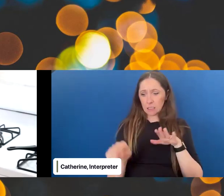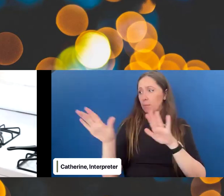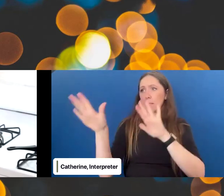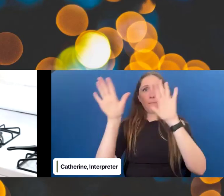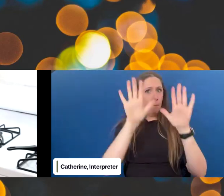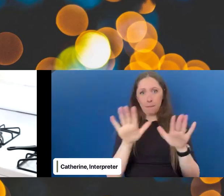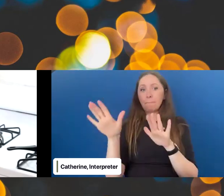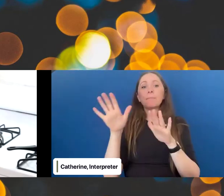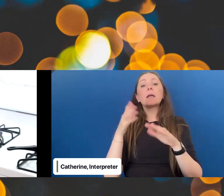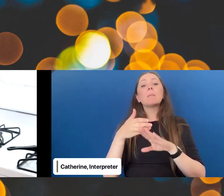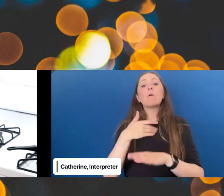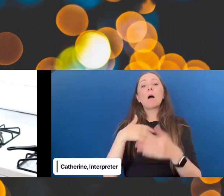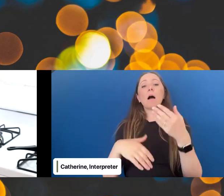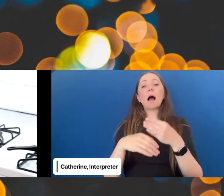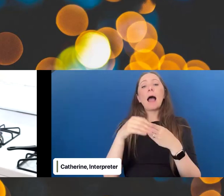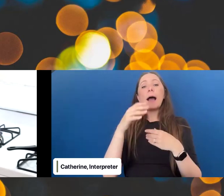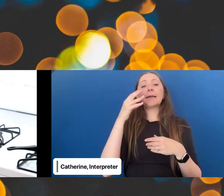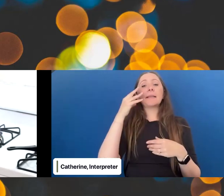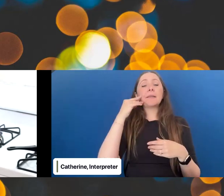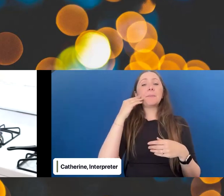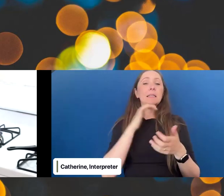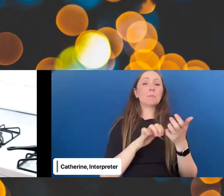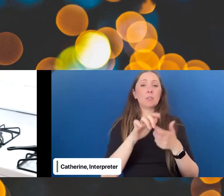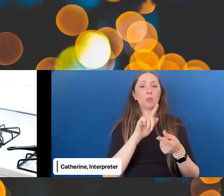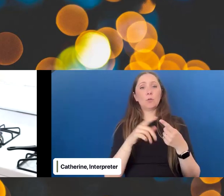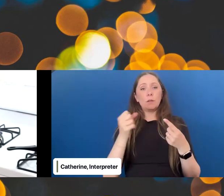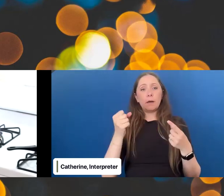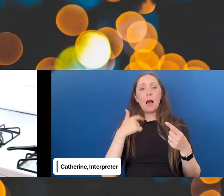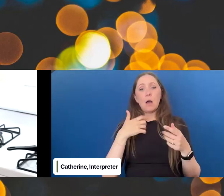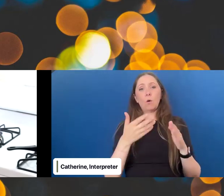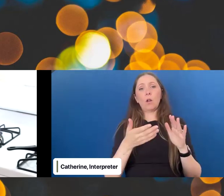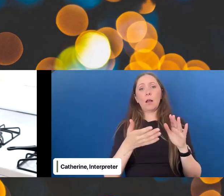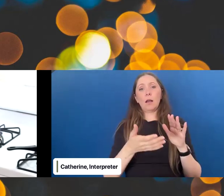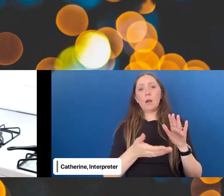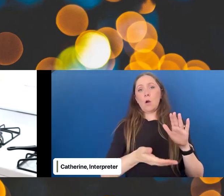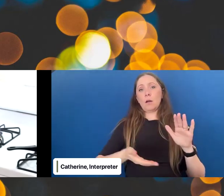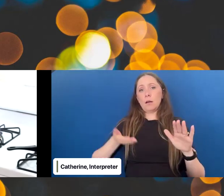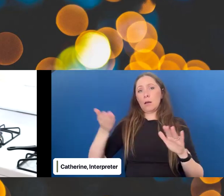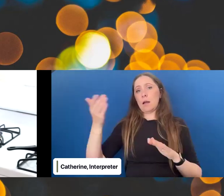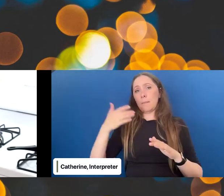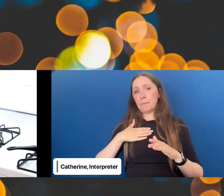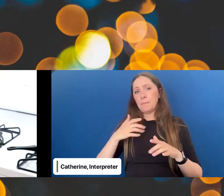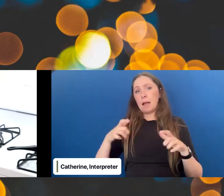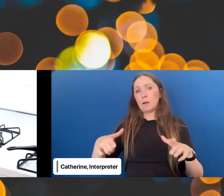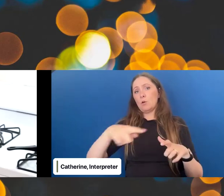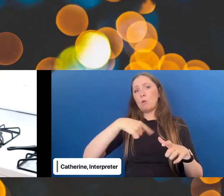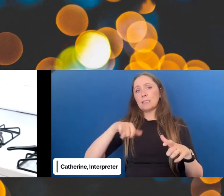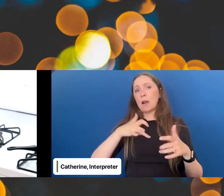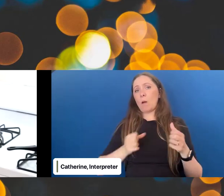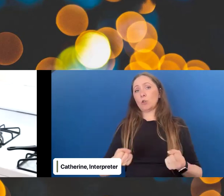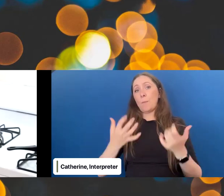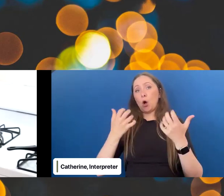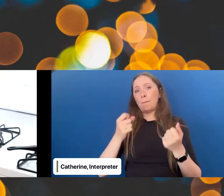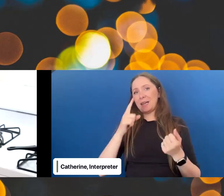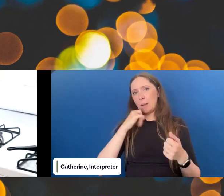Before I add the peach mixture to the milk, I'm gonna remove my crust, okay? Because I don't want to be distracted. I don't want it to burn. So we have